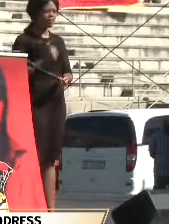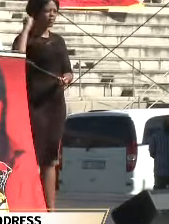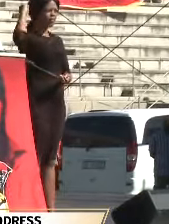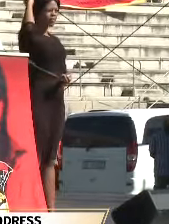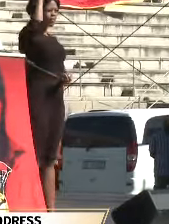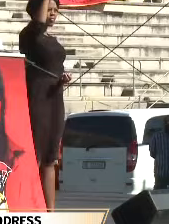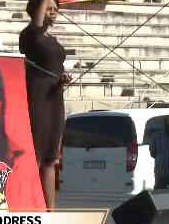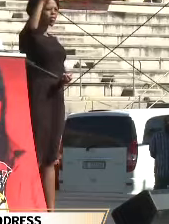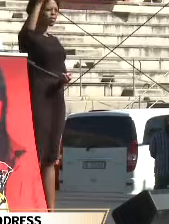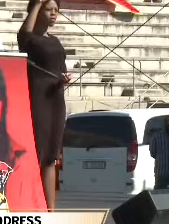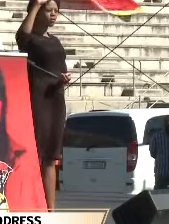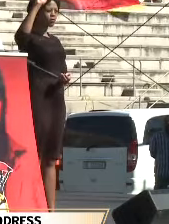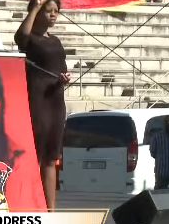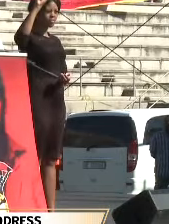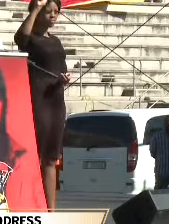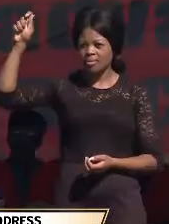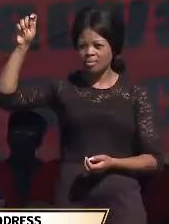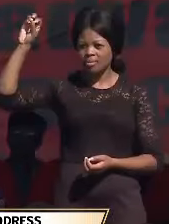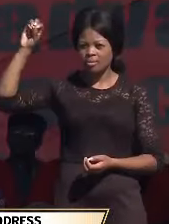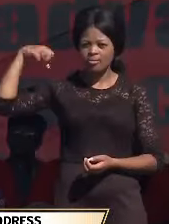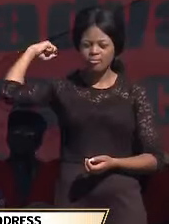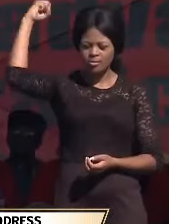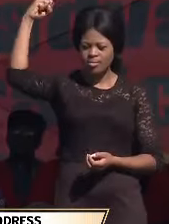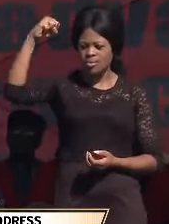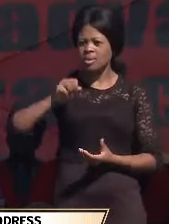Viva Cosato! Viva!